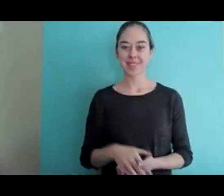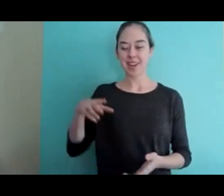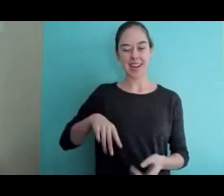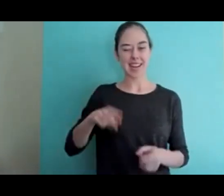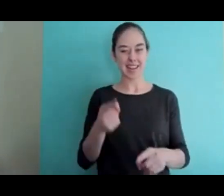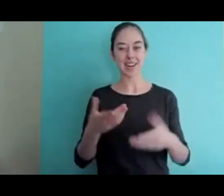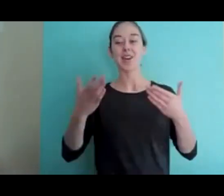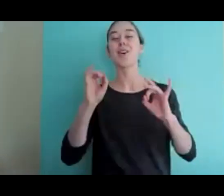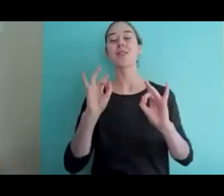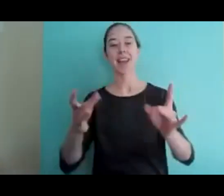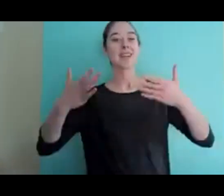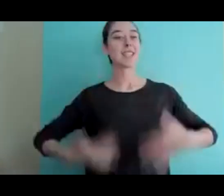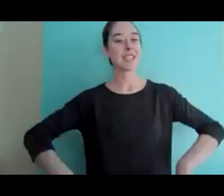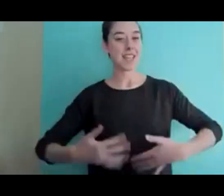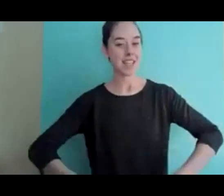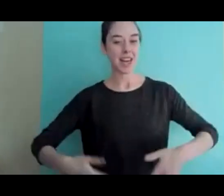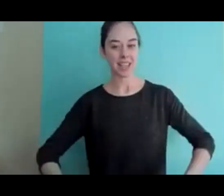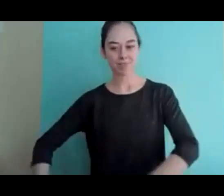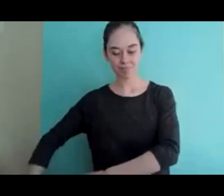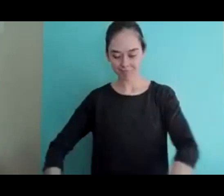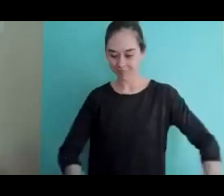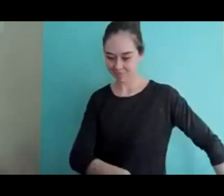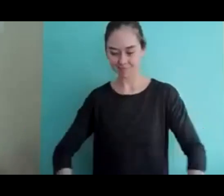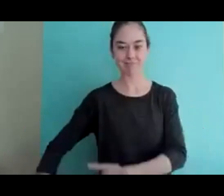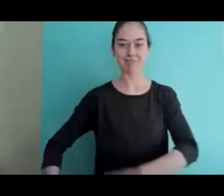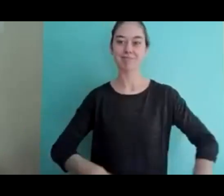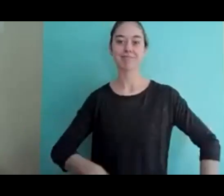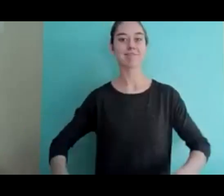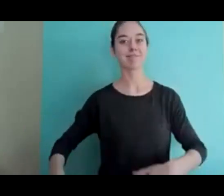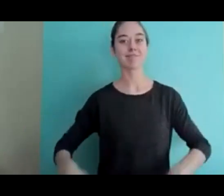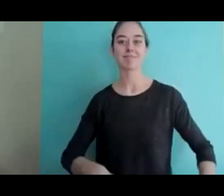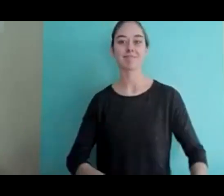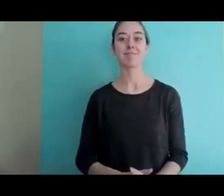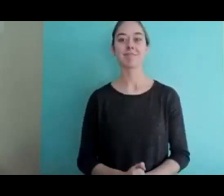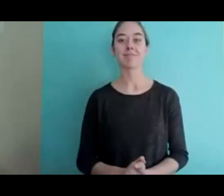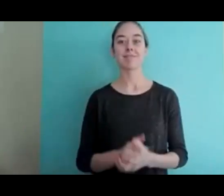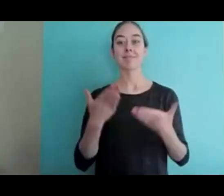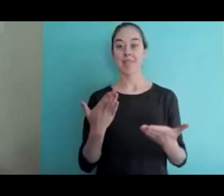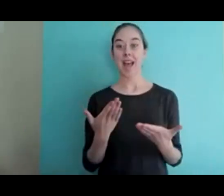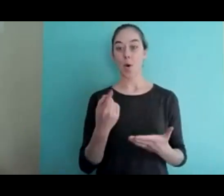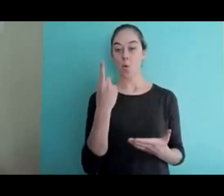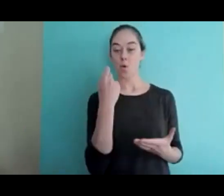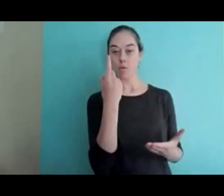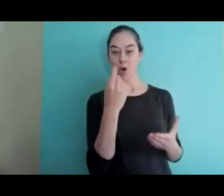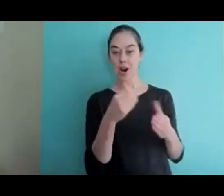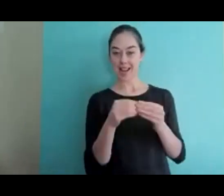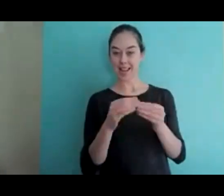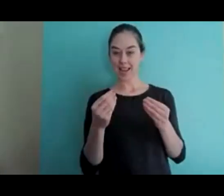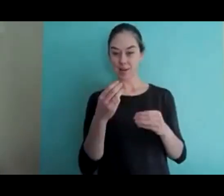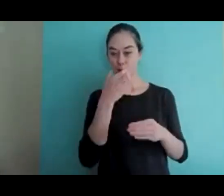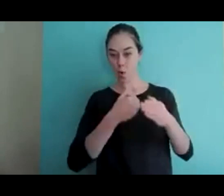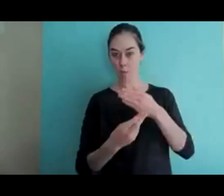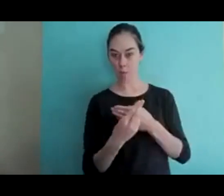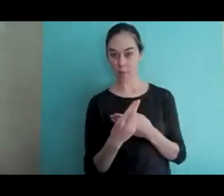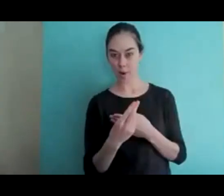Okay, shake it out. Shake it out. Shake it out. And the final little part of our warm-up,